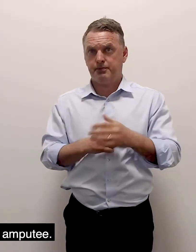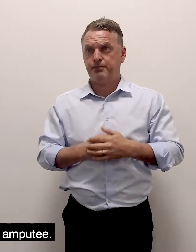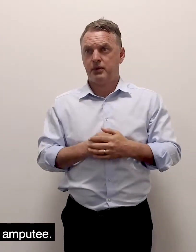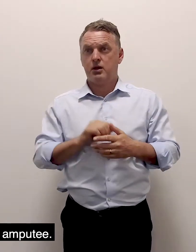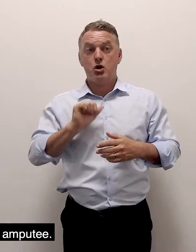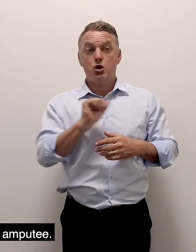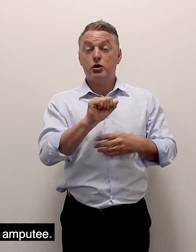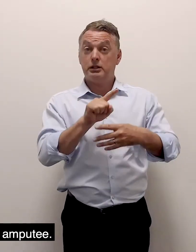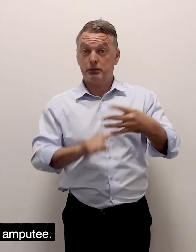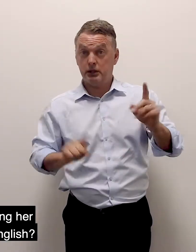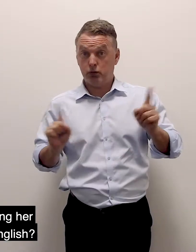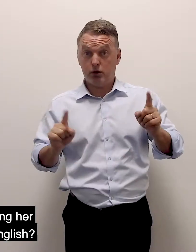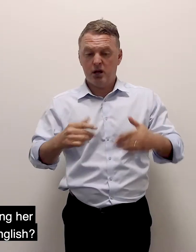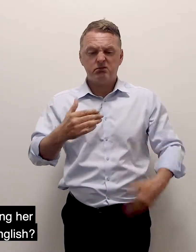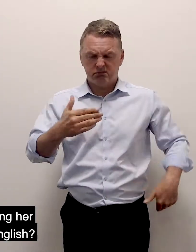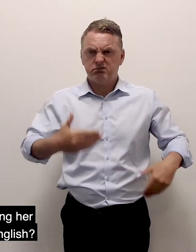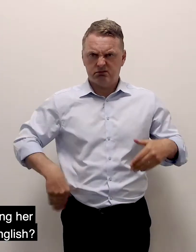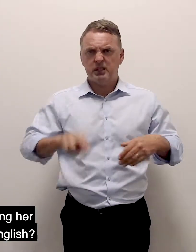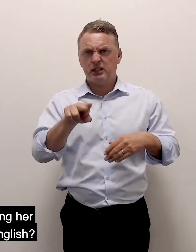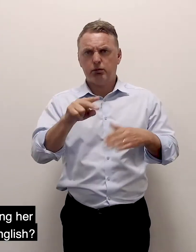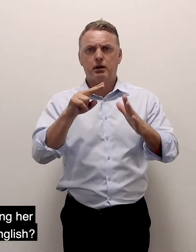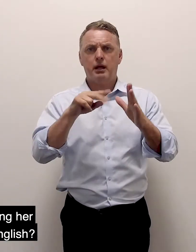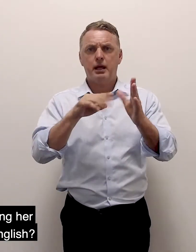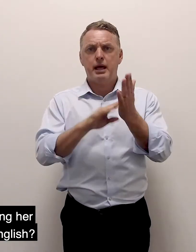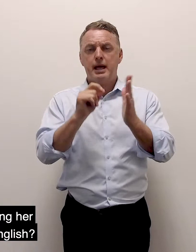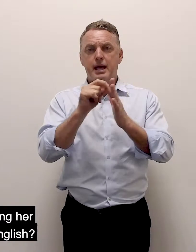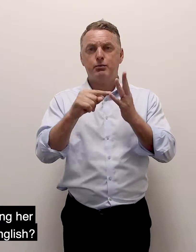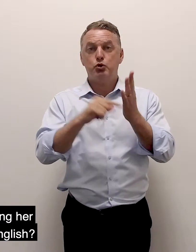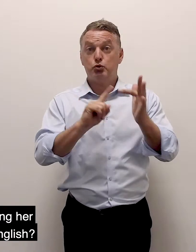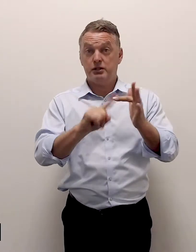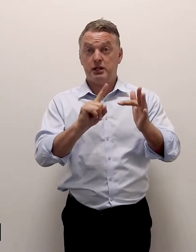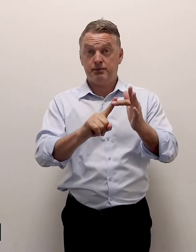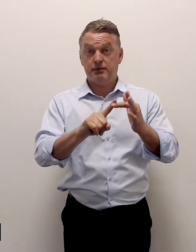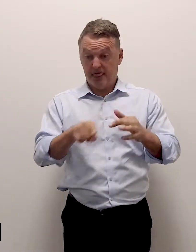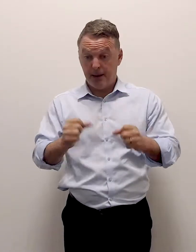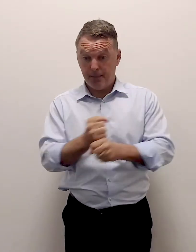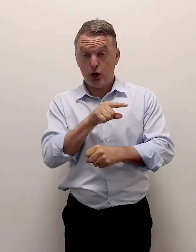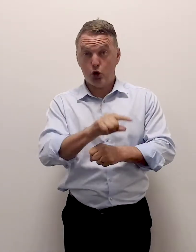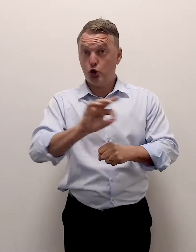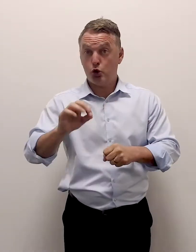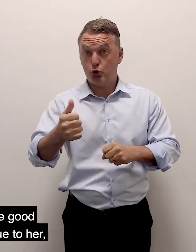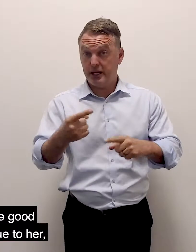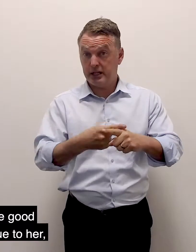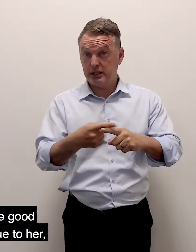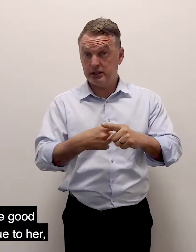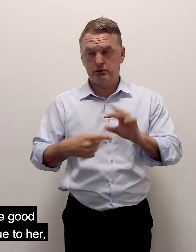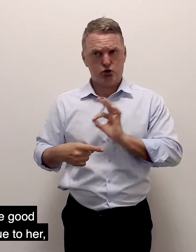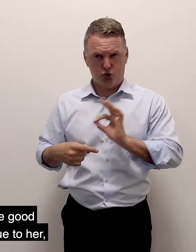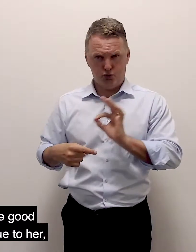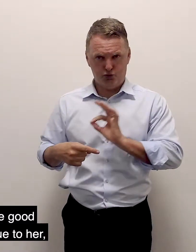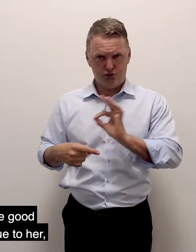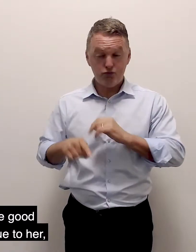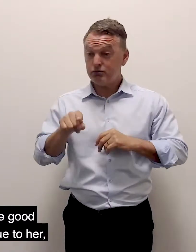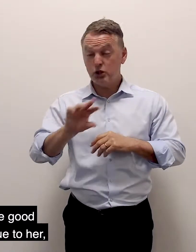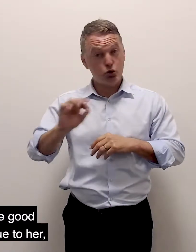double amputee. Is that what's causing her to not have good English? No. No. So she doesn't have